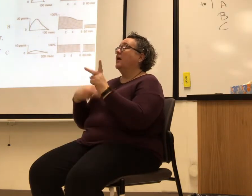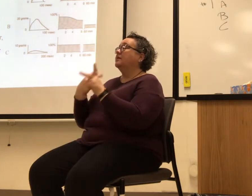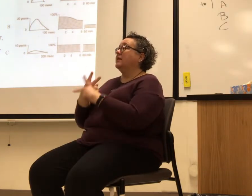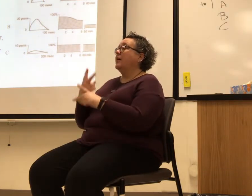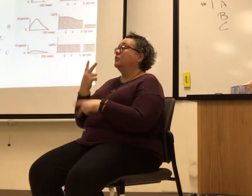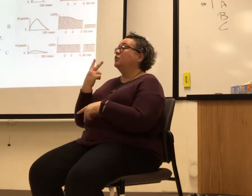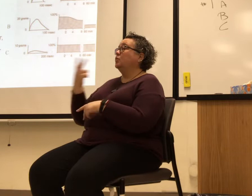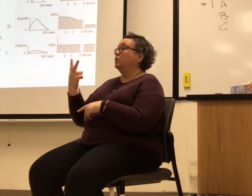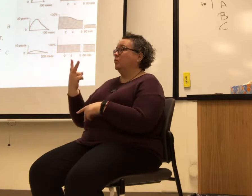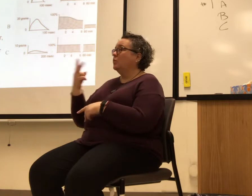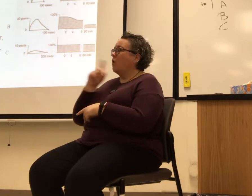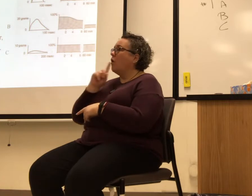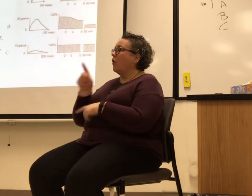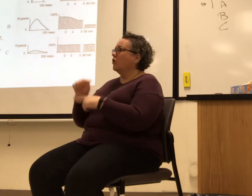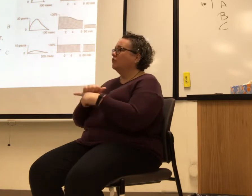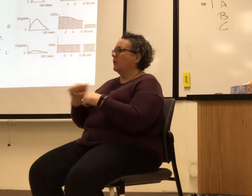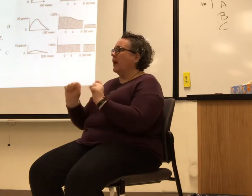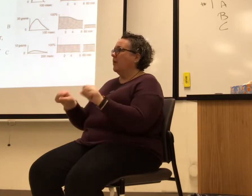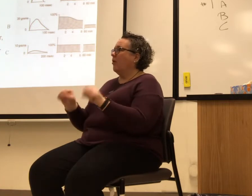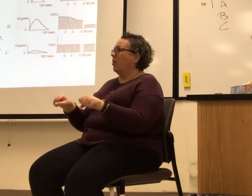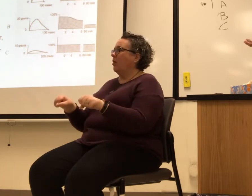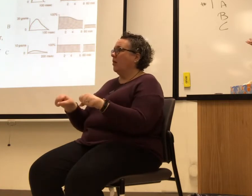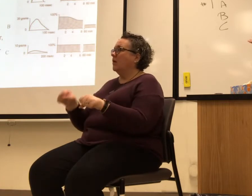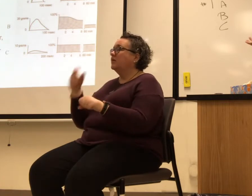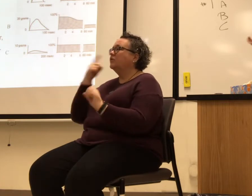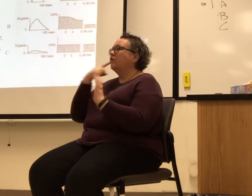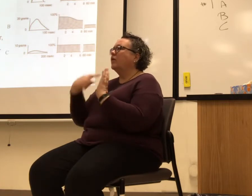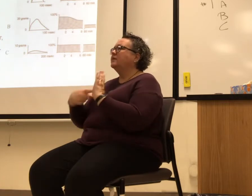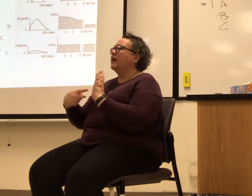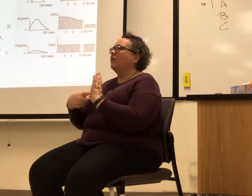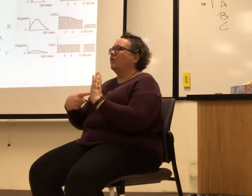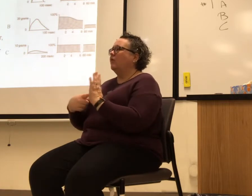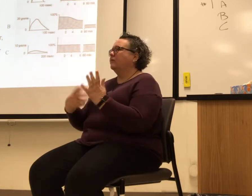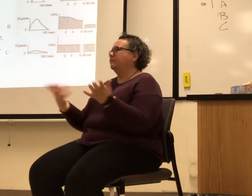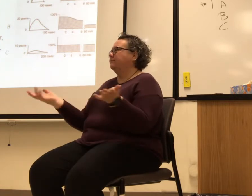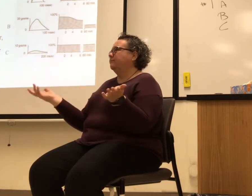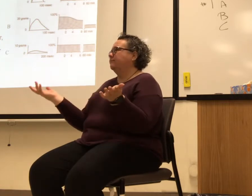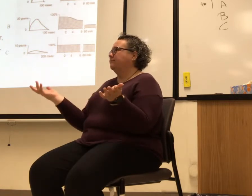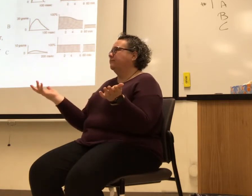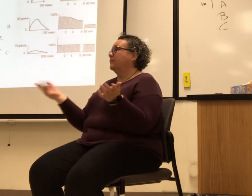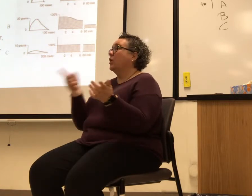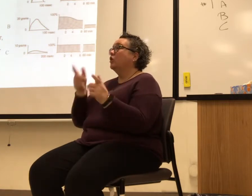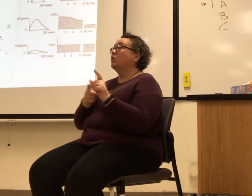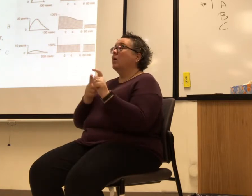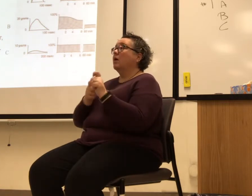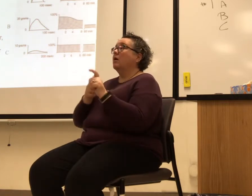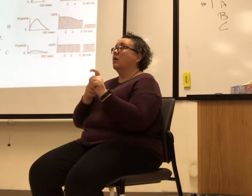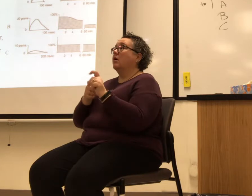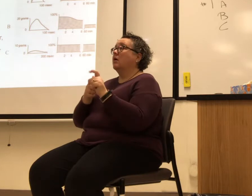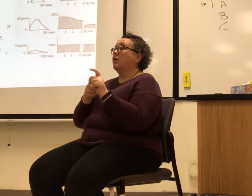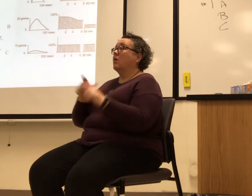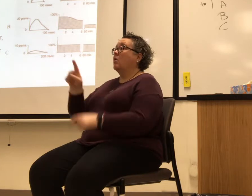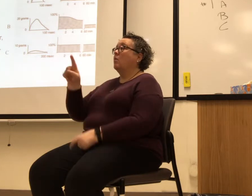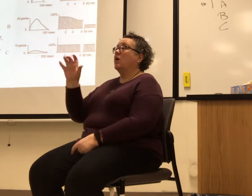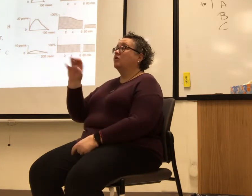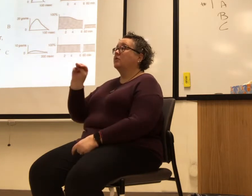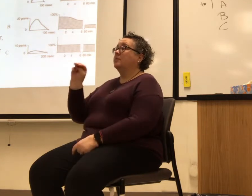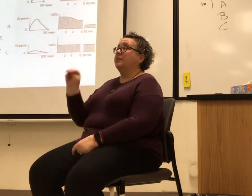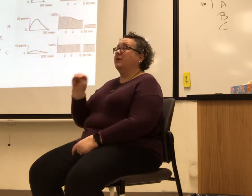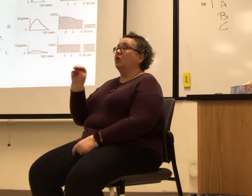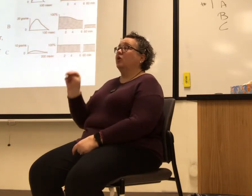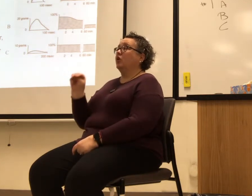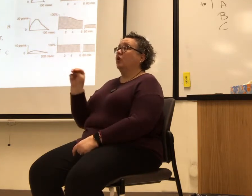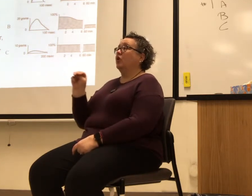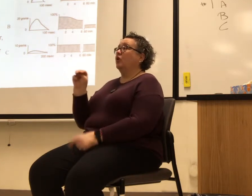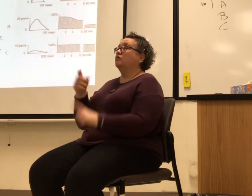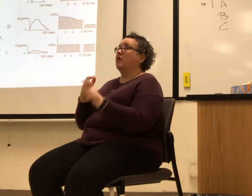are trainable. Say, for example, you run the 100 meters. Okay, that's your